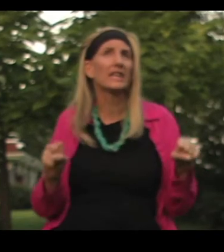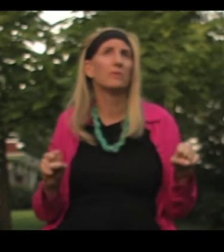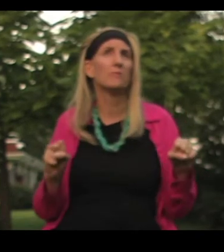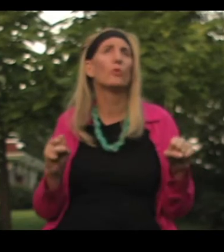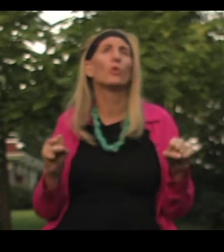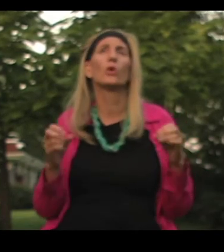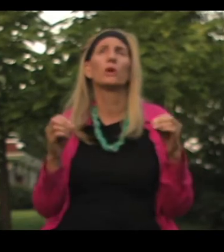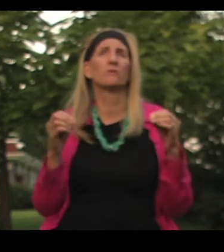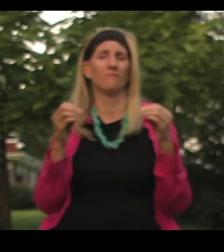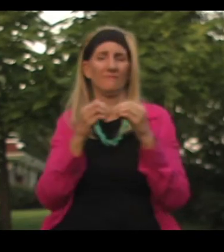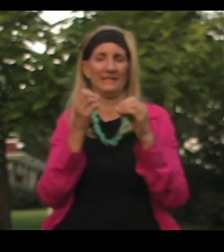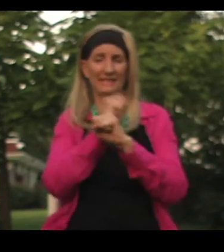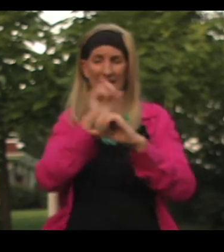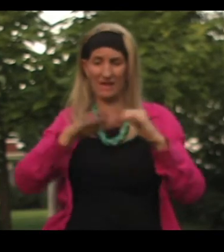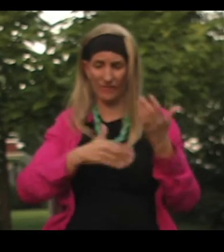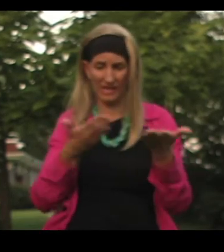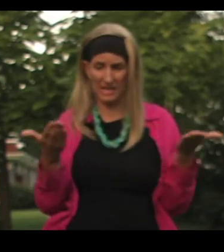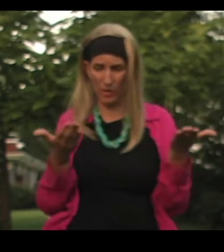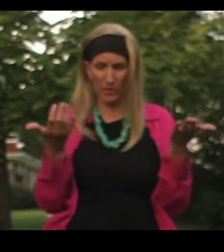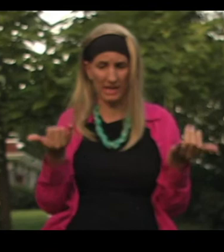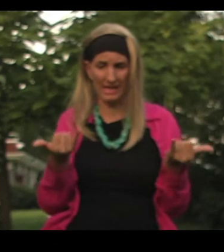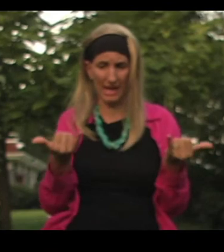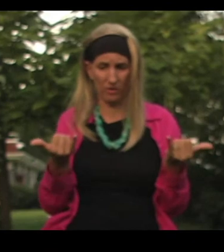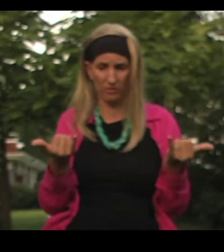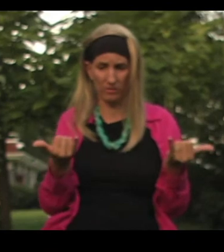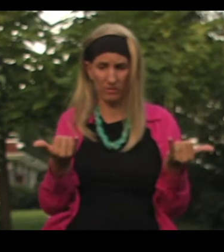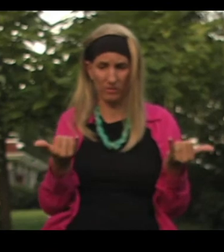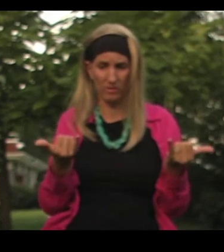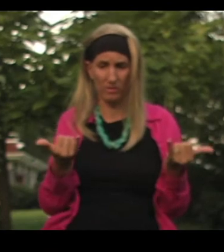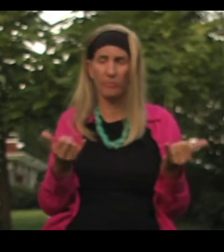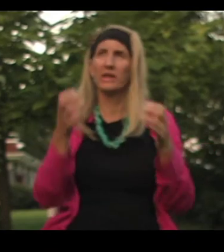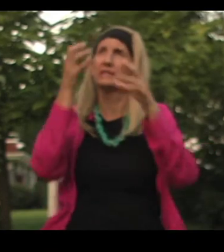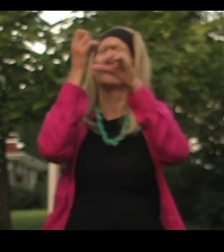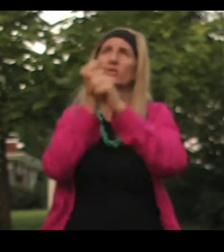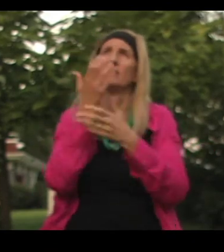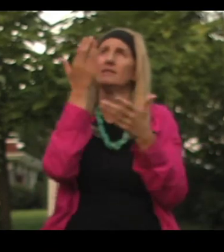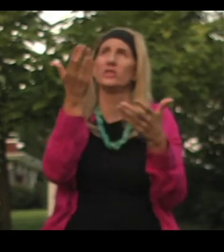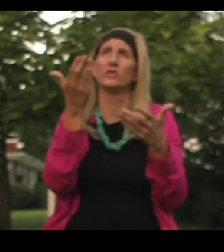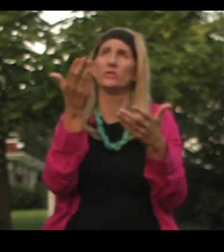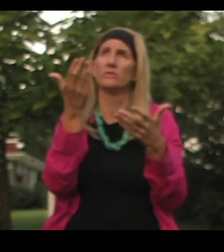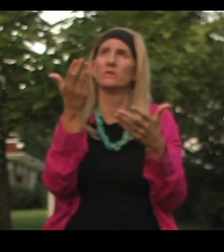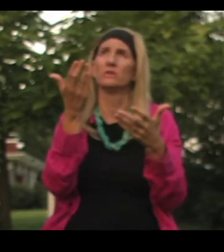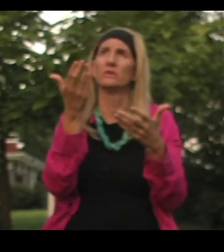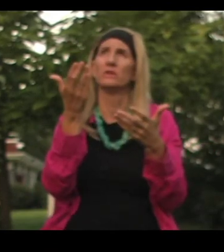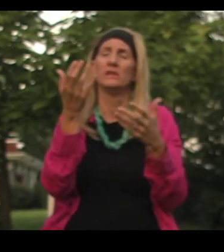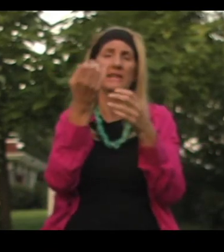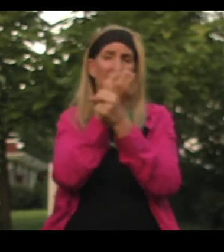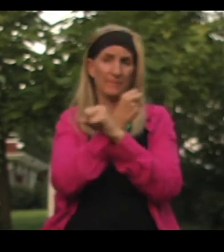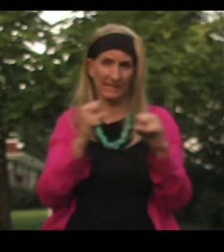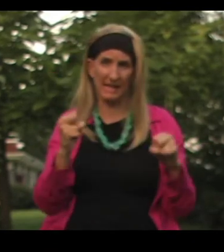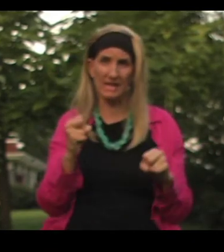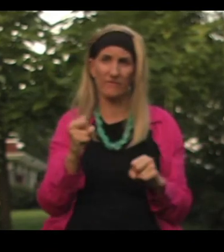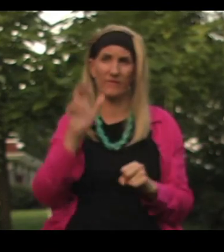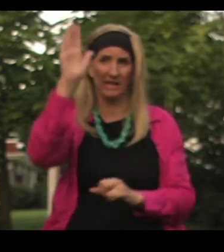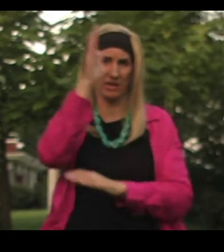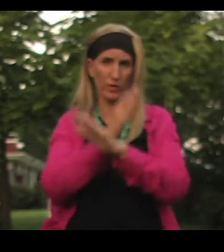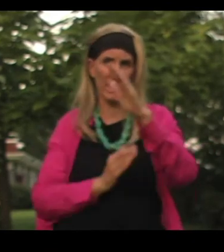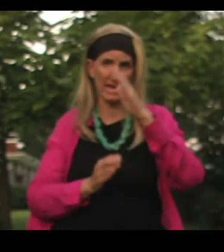be more safe than here right now, because I've trusted you and I'm safe in your hand.